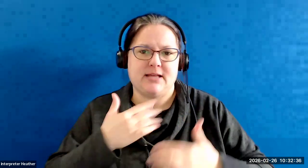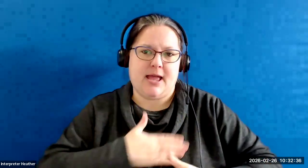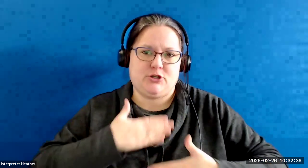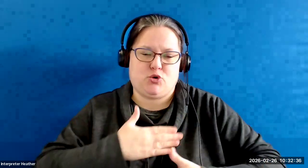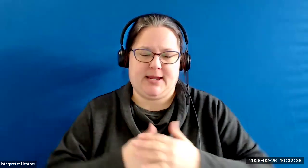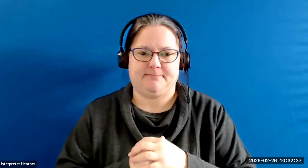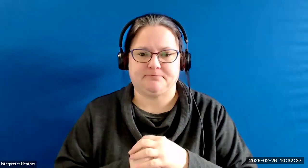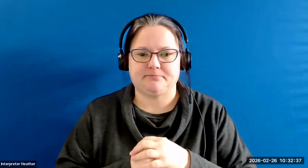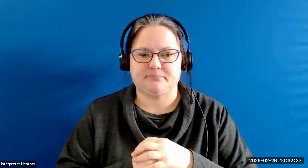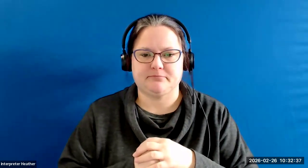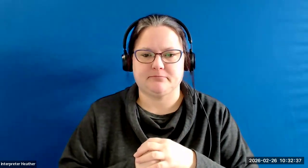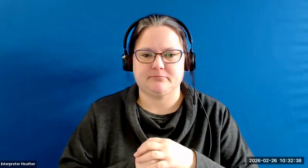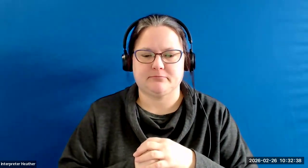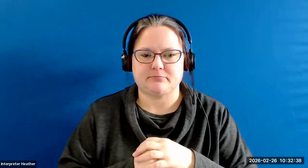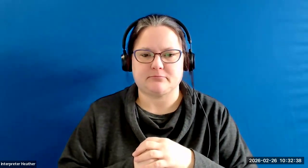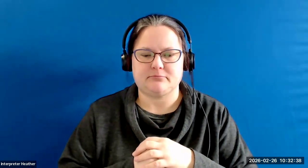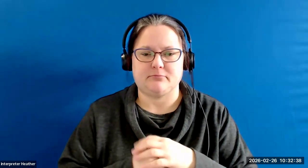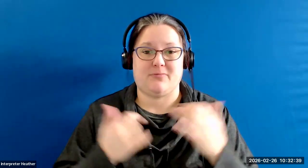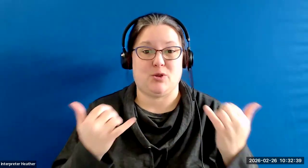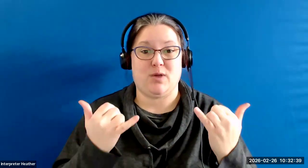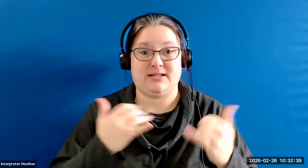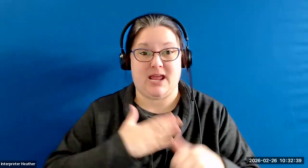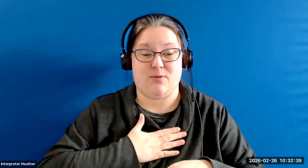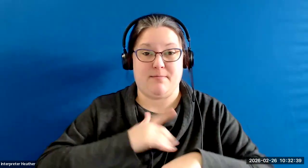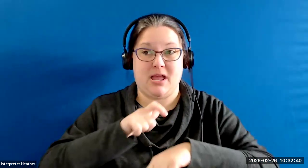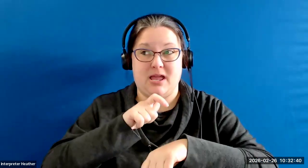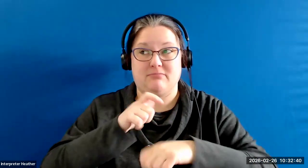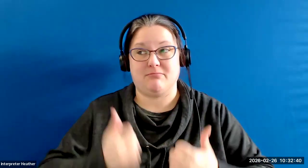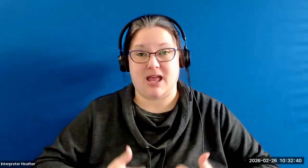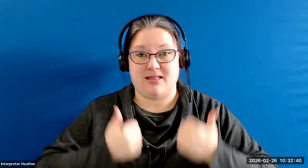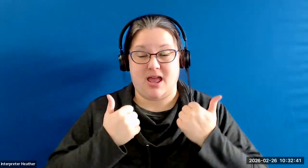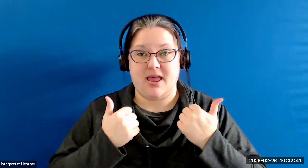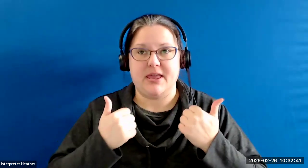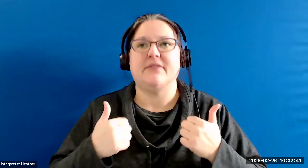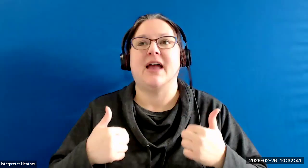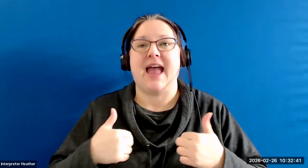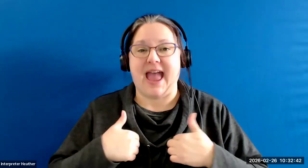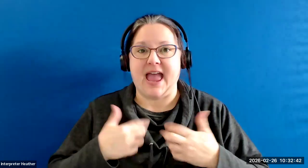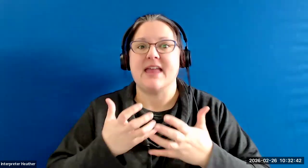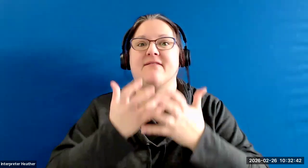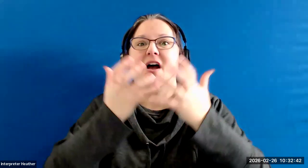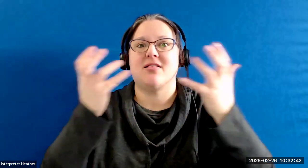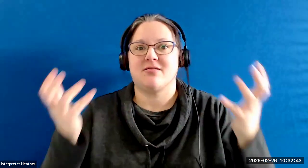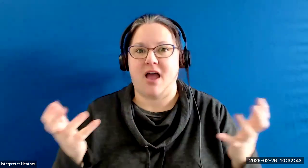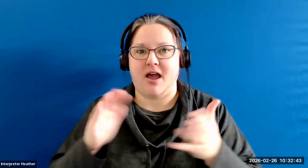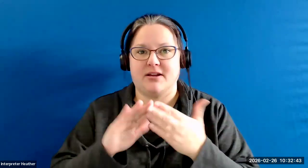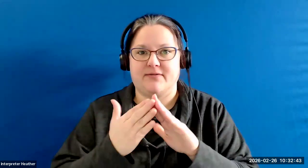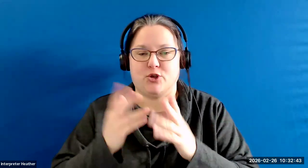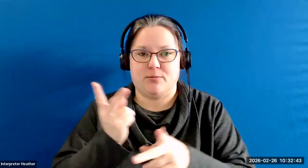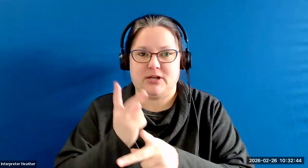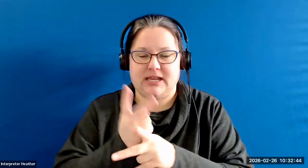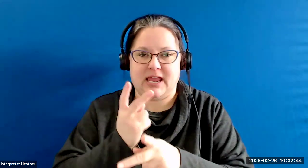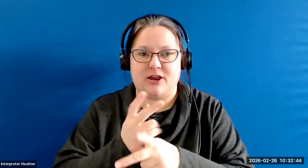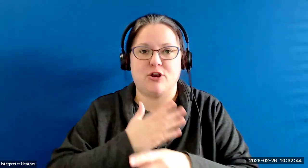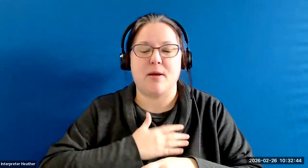doing. And at this point in my life, I am surrounded by a lot of community care, and my